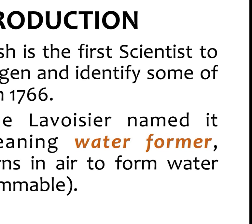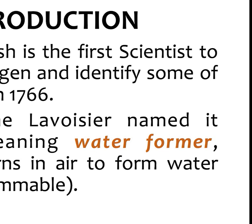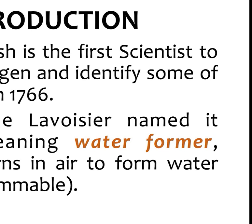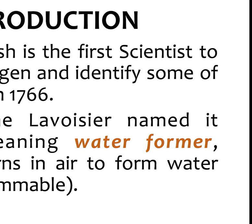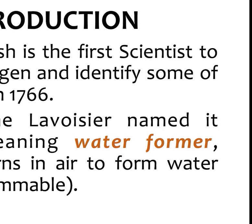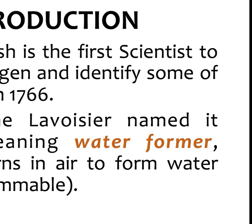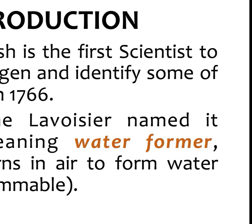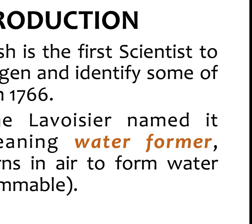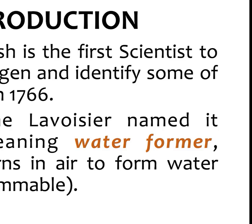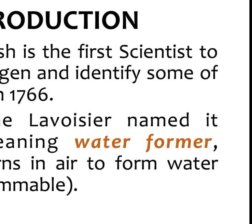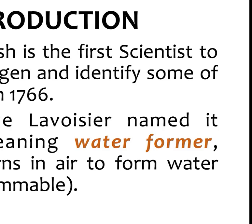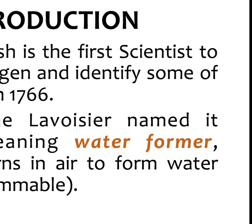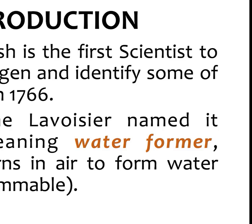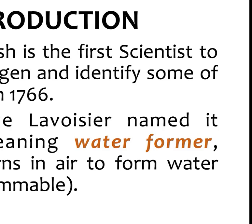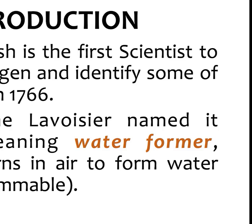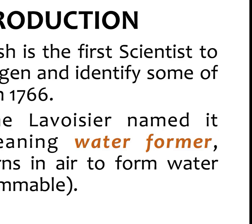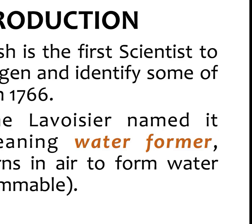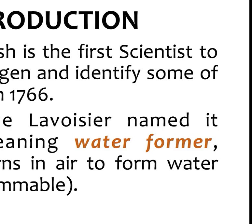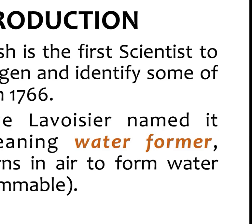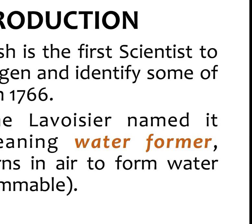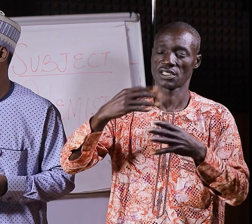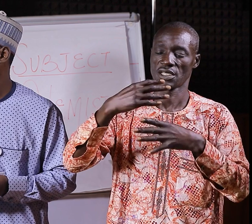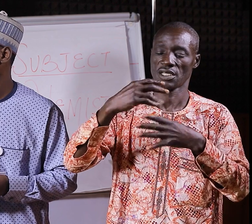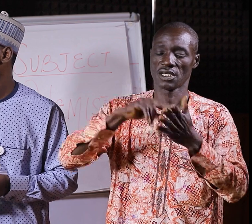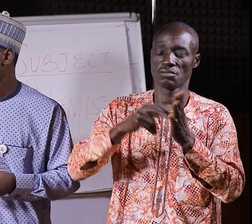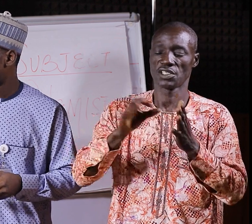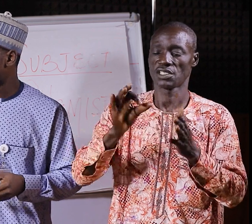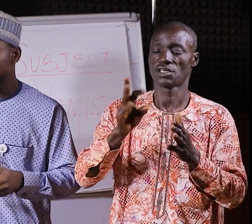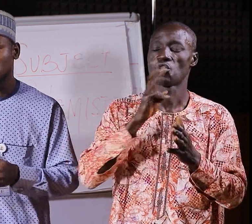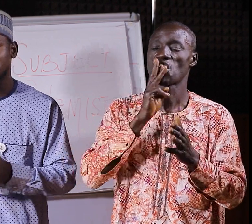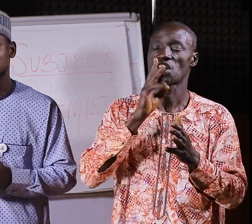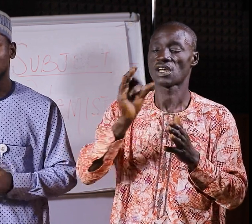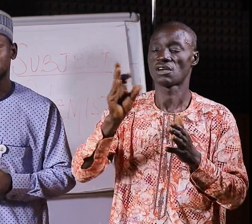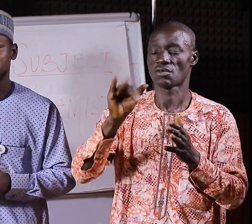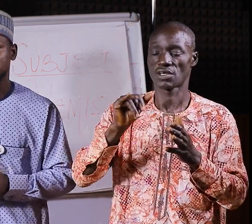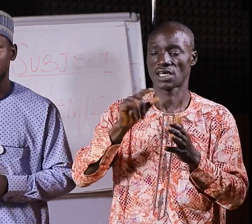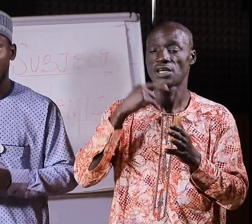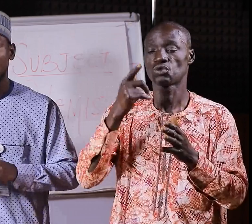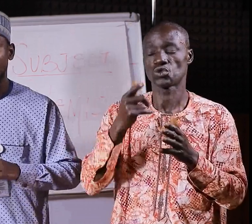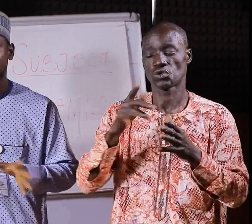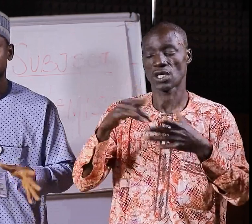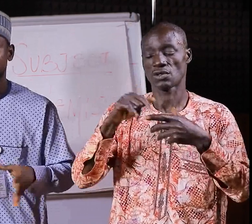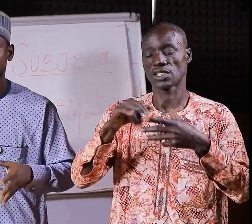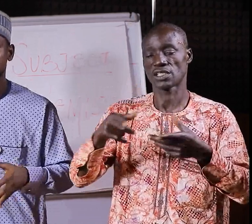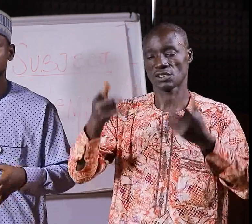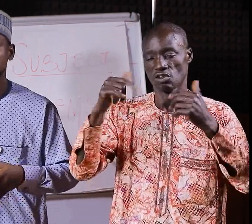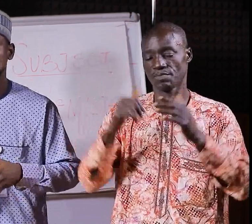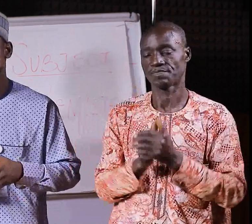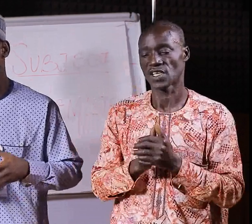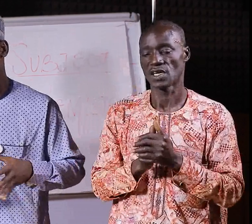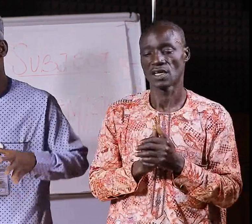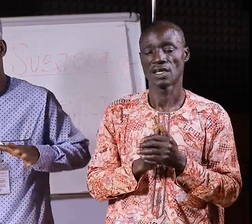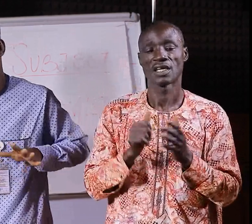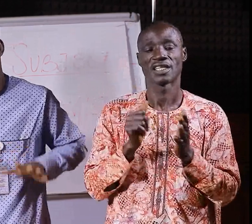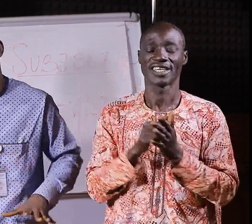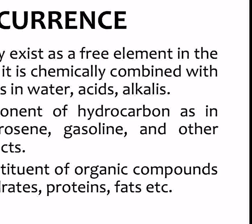named it hydrogen, meaning water former. We discussed the occurrence of hydrogen, and we agree that hydrogen do